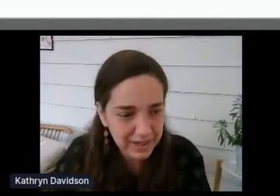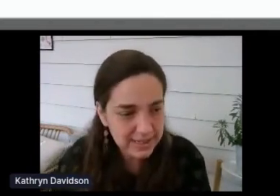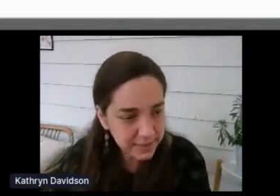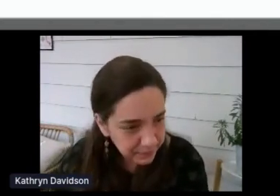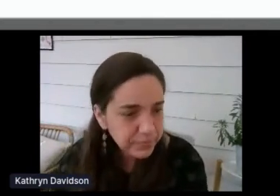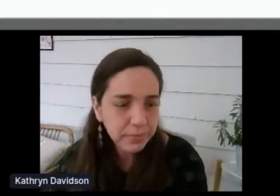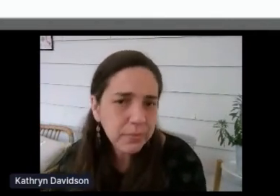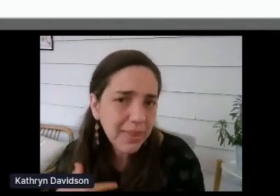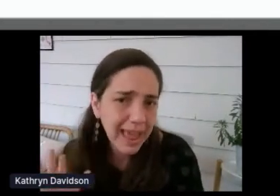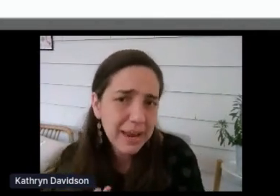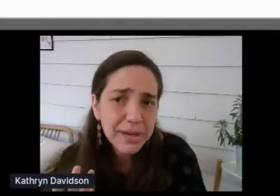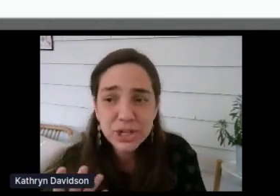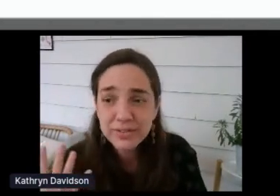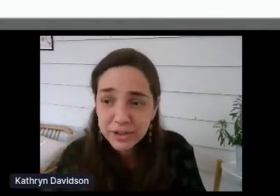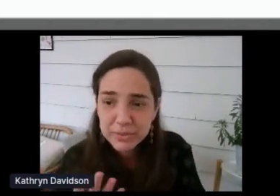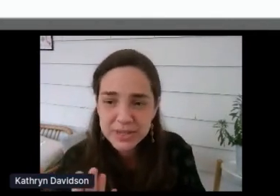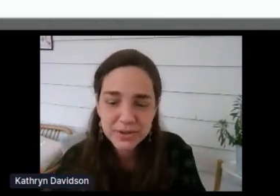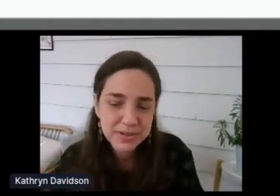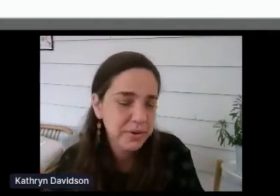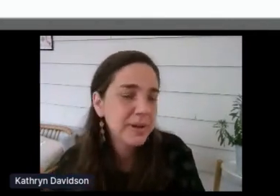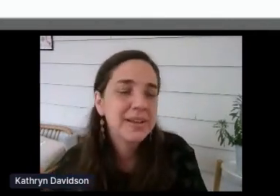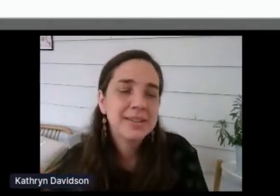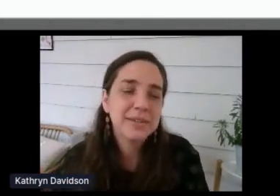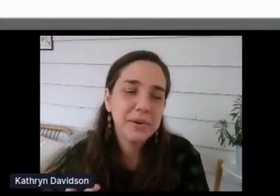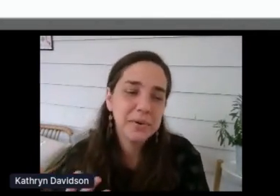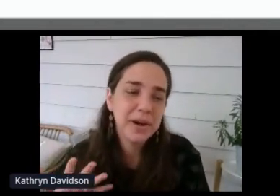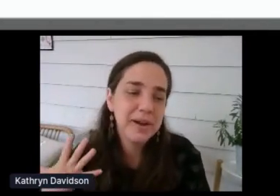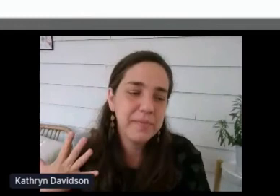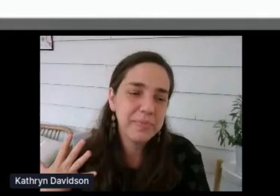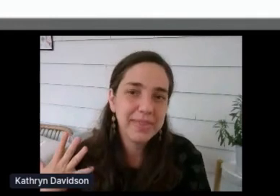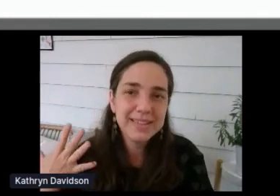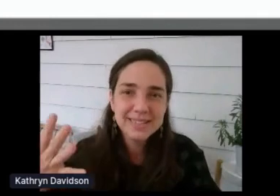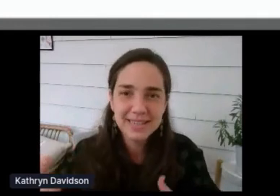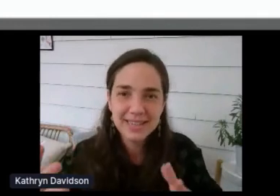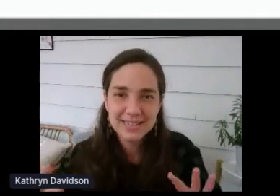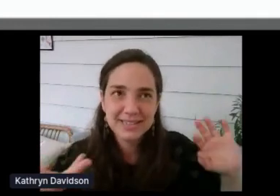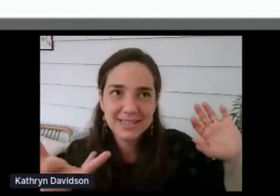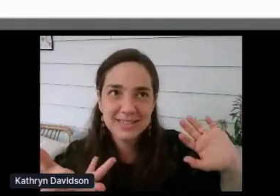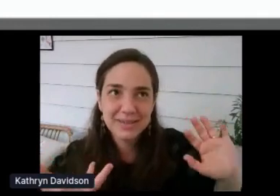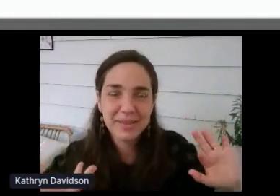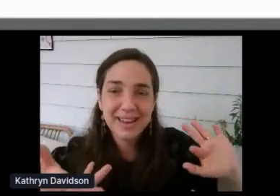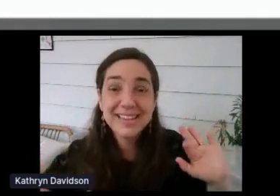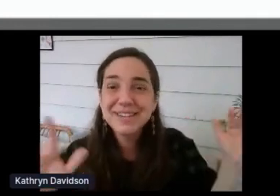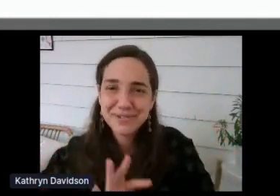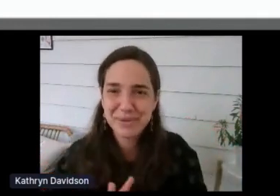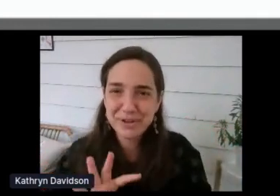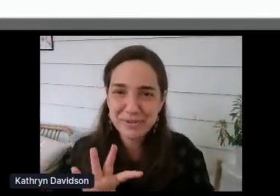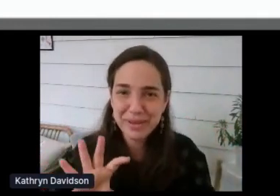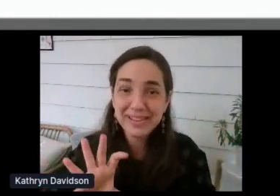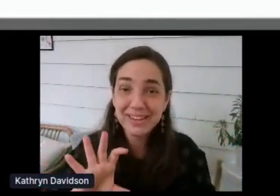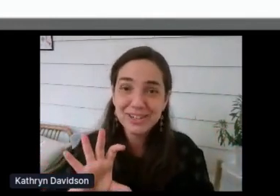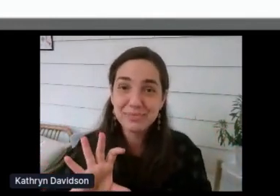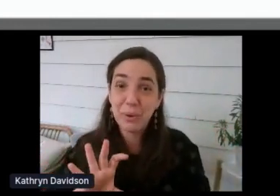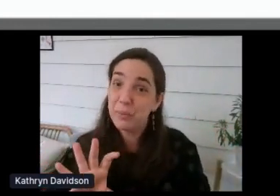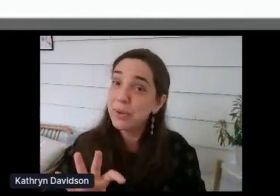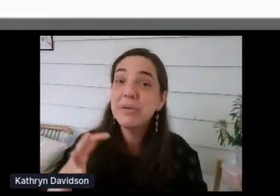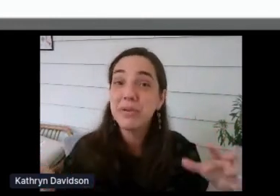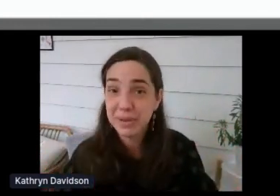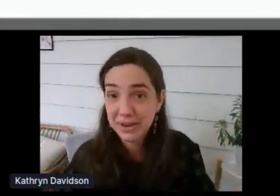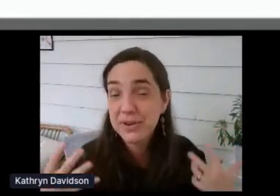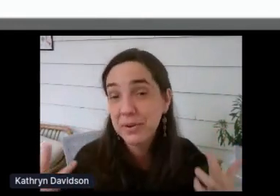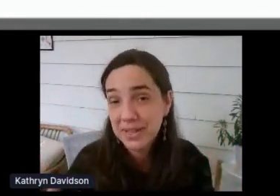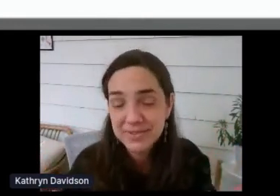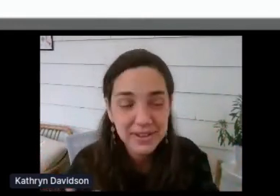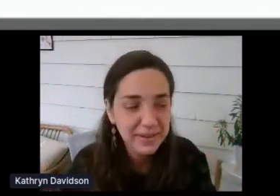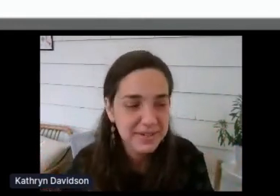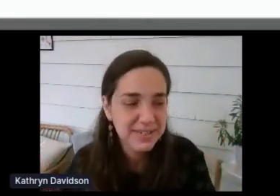piece of evidence. And I mentioned verbs also. So this is something that isn't familiar from English, but would be